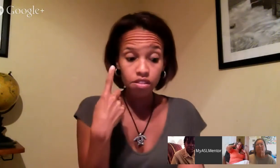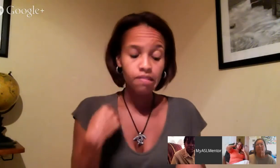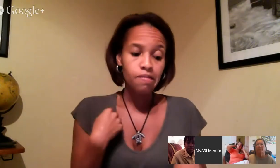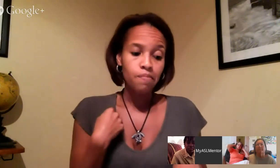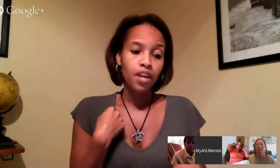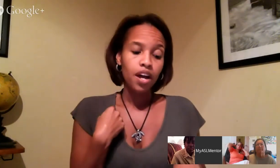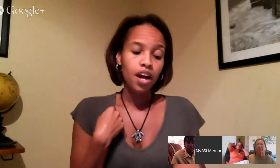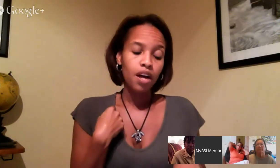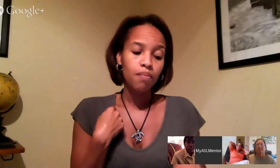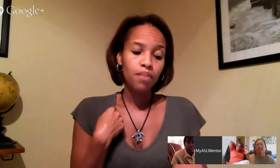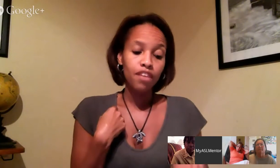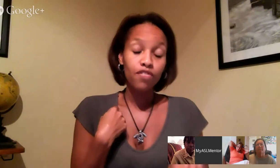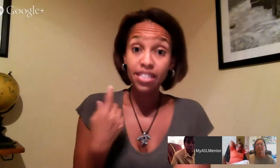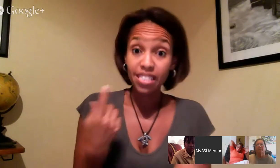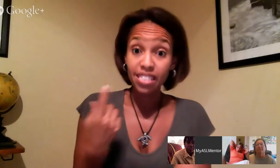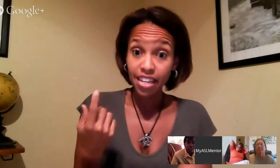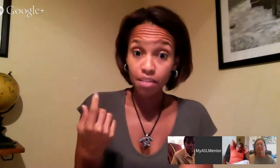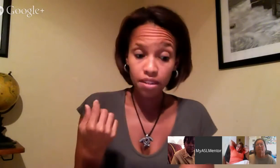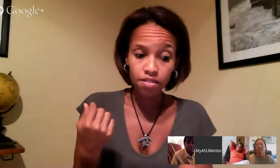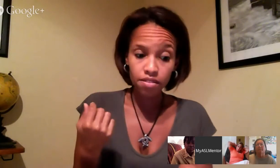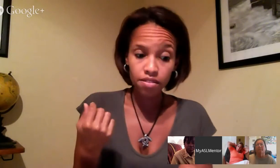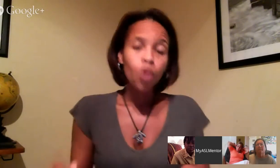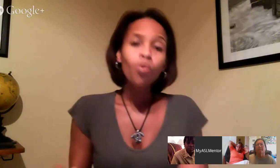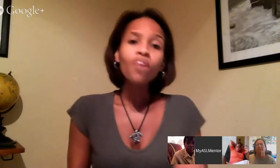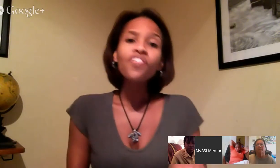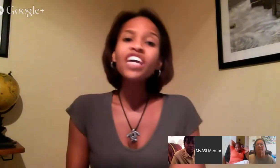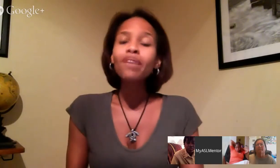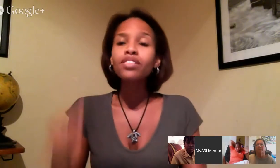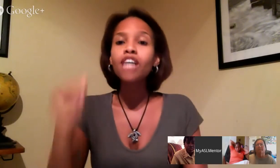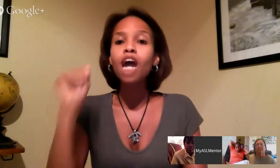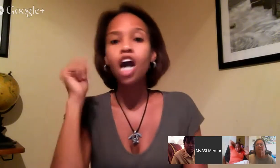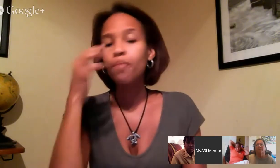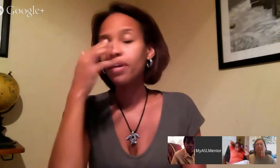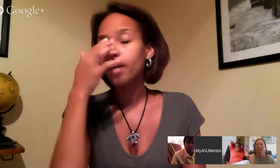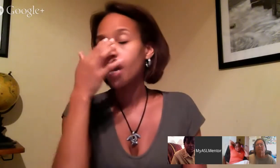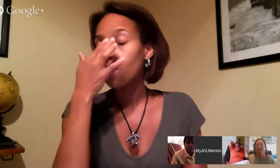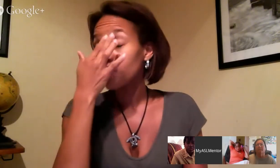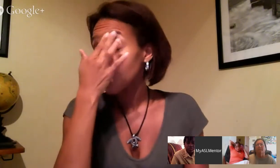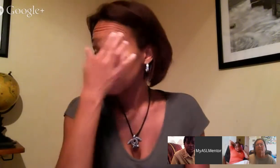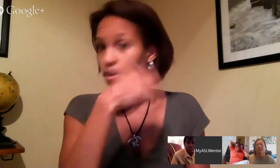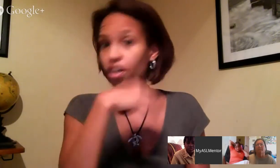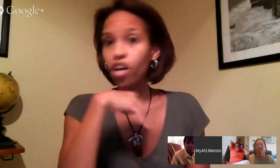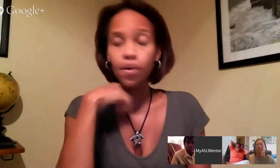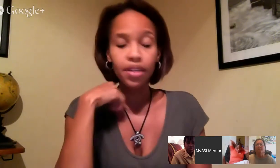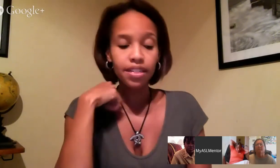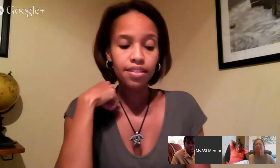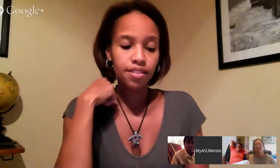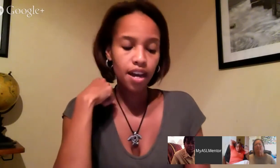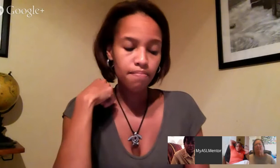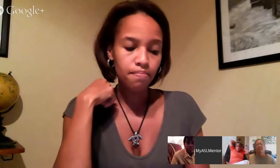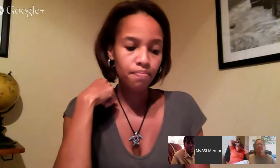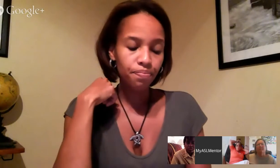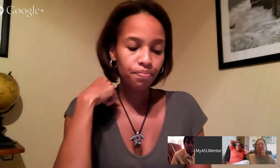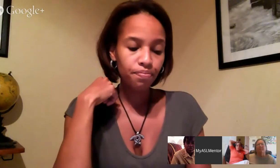questions, if-when statements. One thing about topic comment I will say before we go is